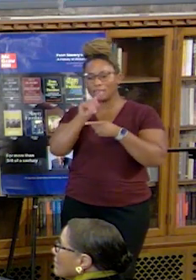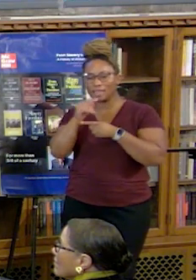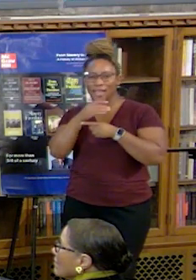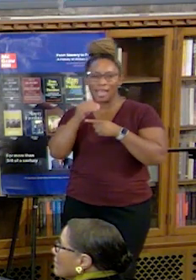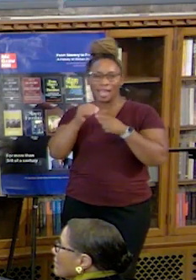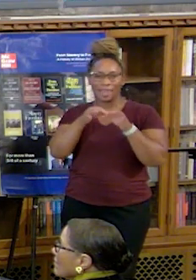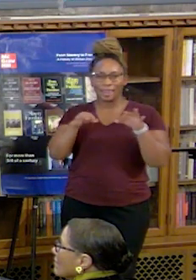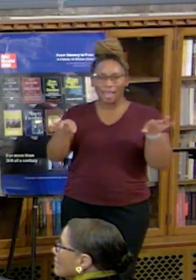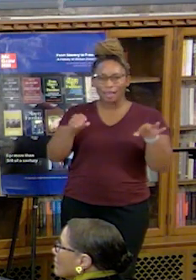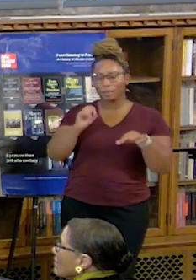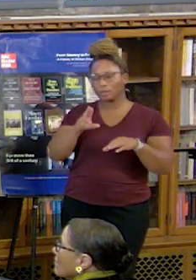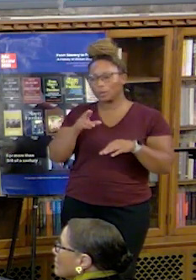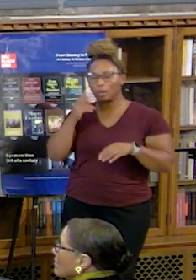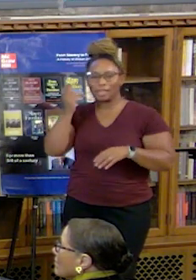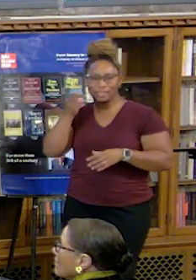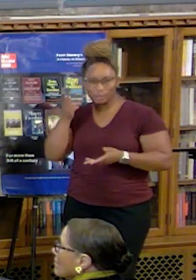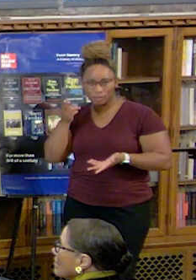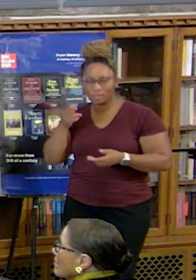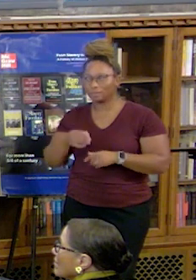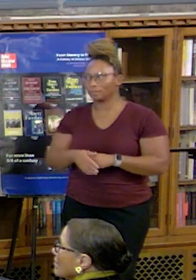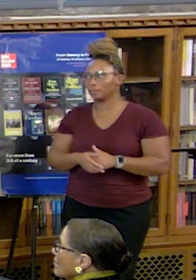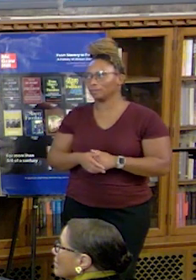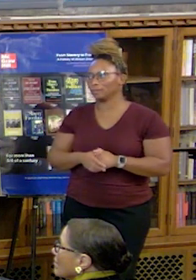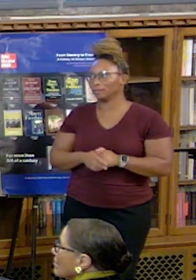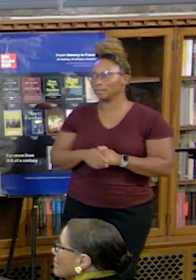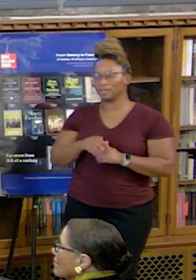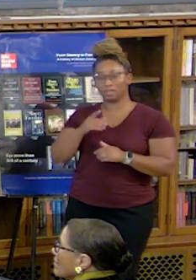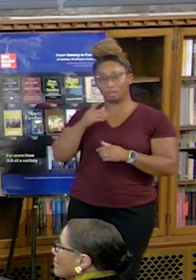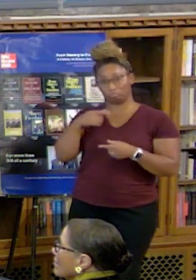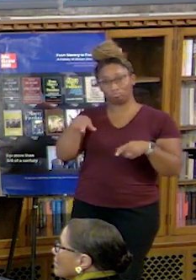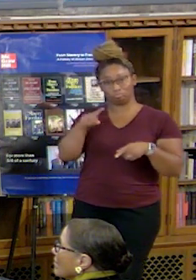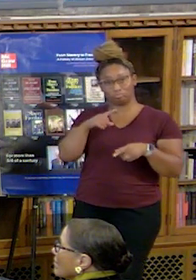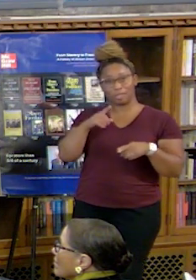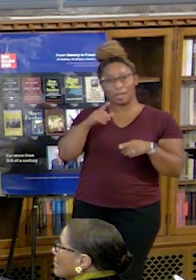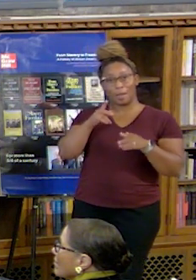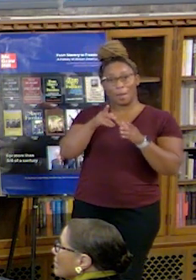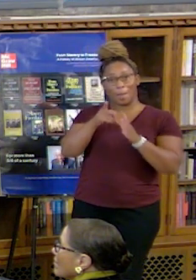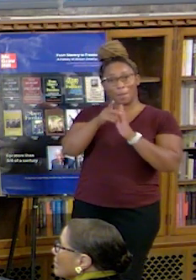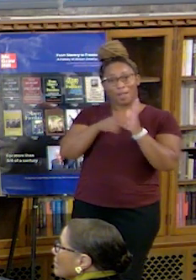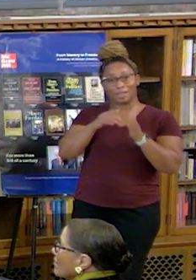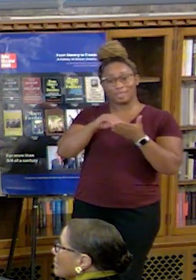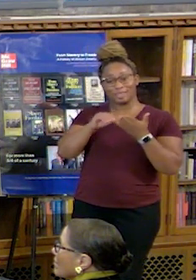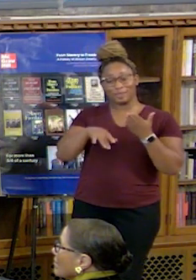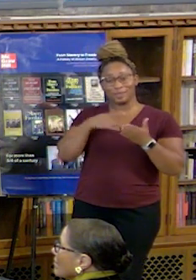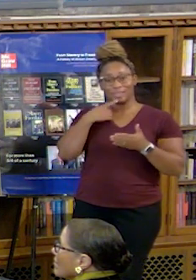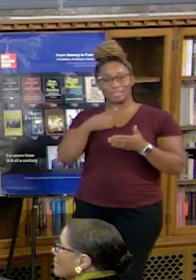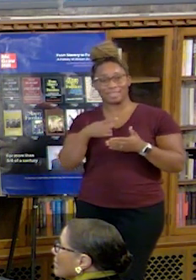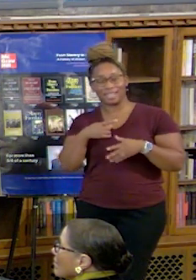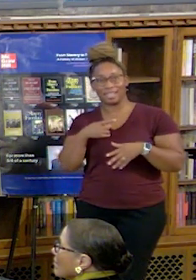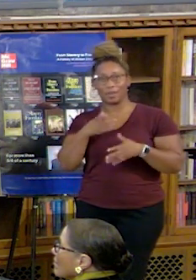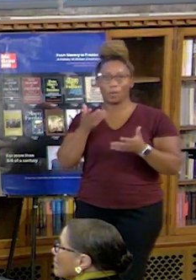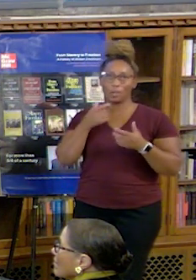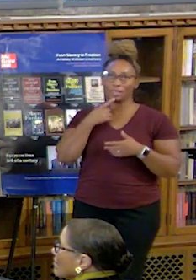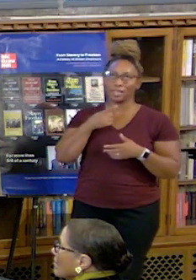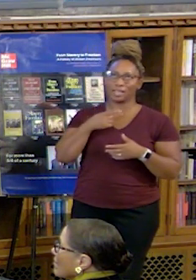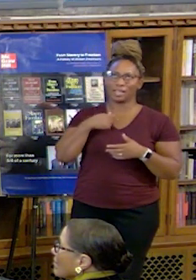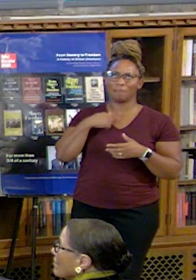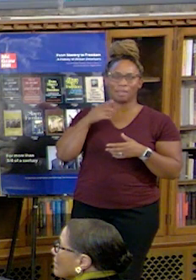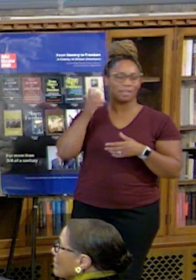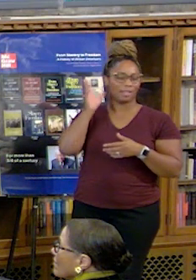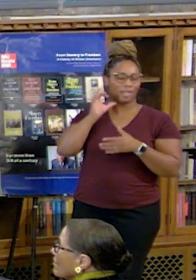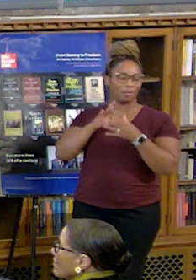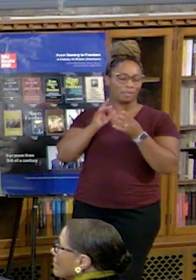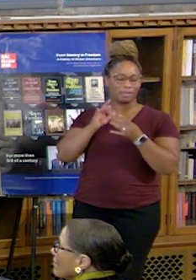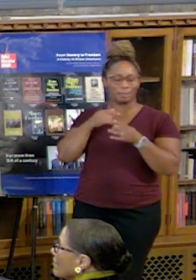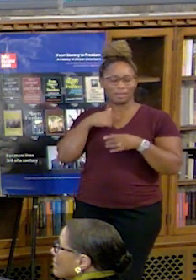or history or what have you and so to those policy students who want to say think people have heard we talked about this because it blew my mind